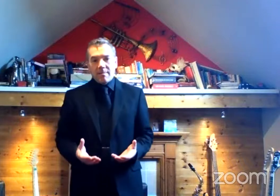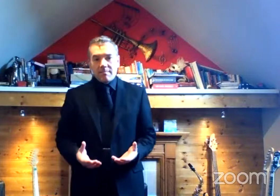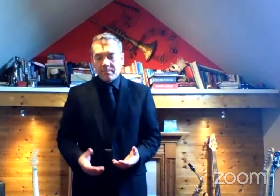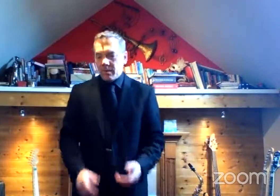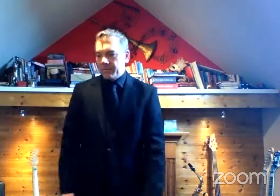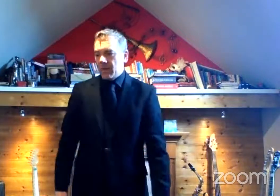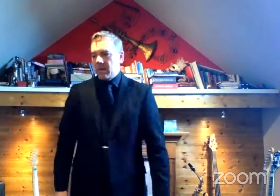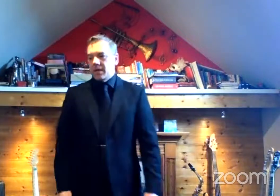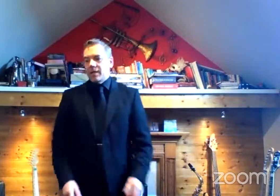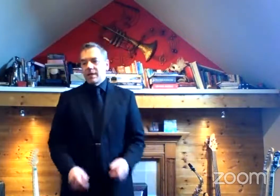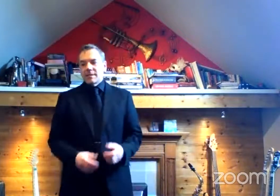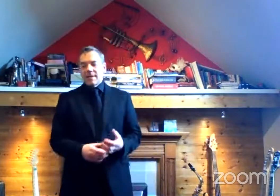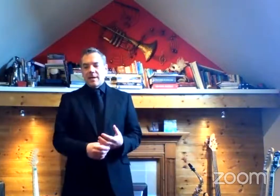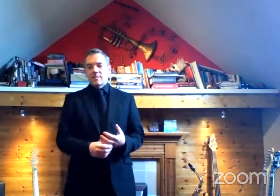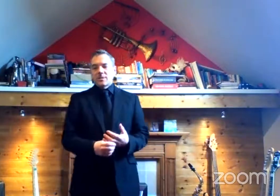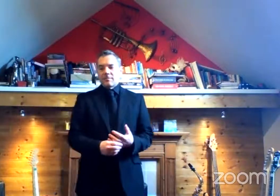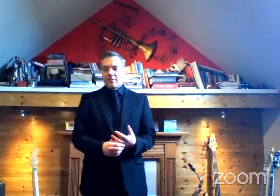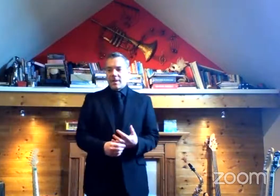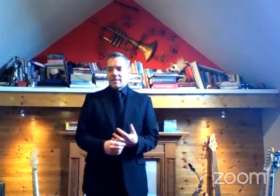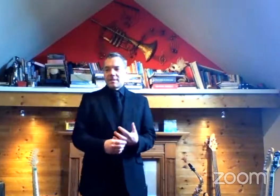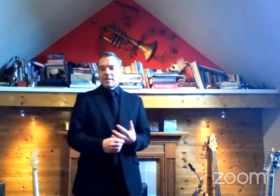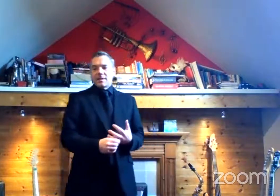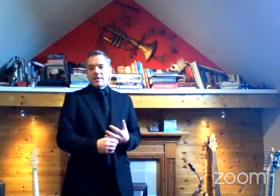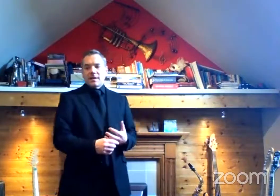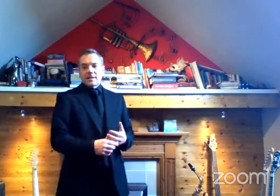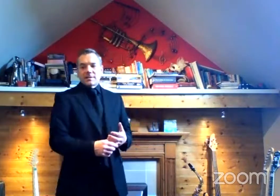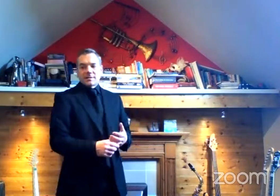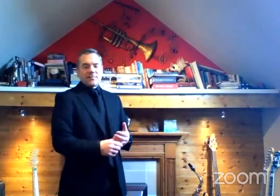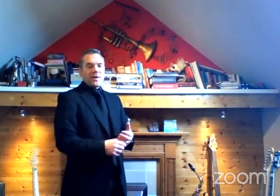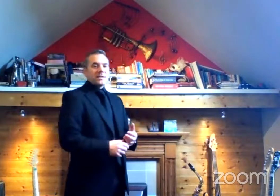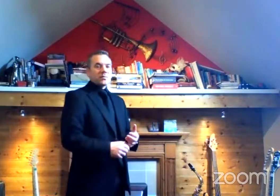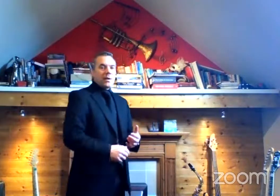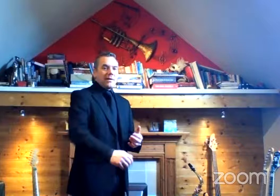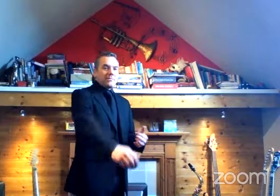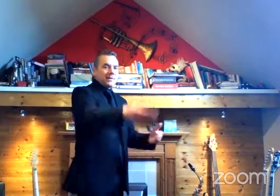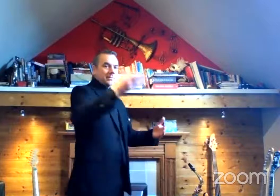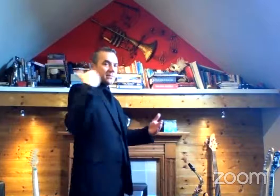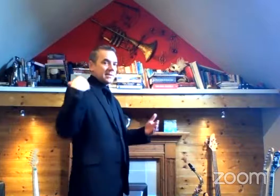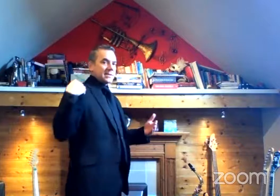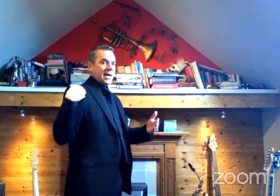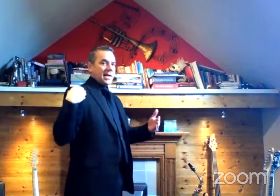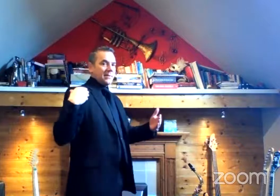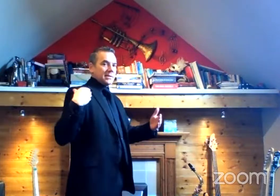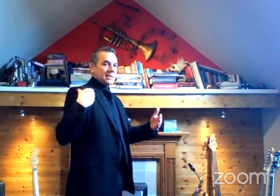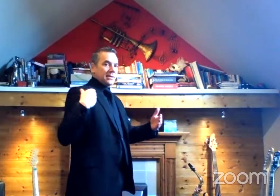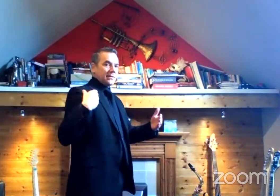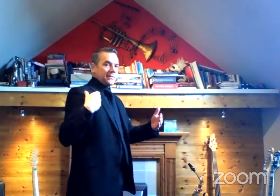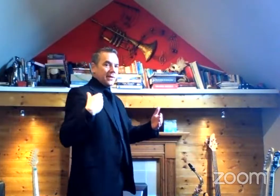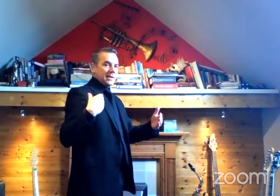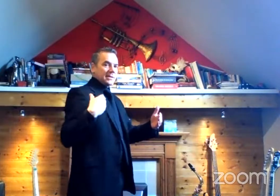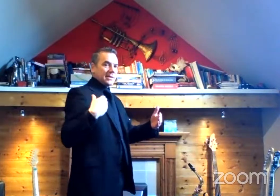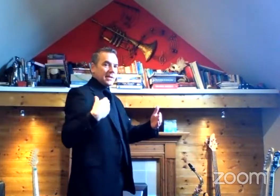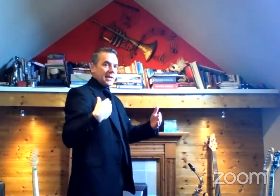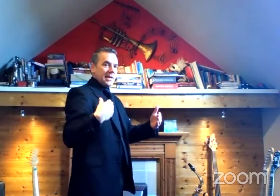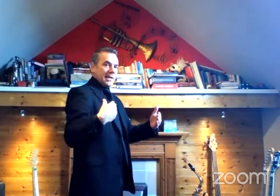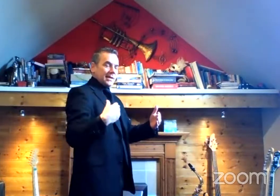time. Time is not a friend, as friends we're out of time. So time is not a friend,